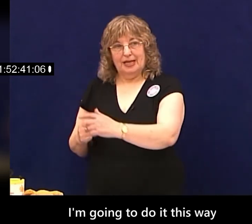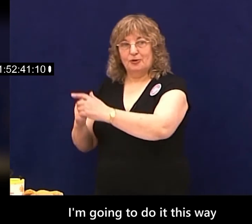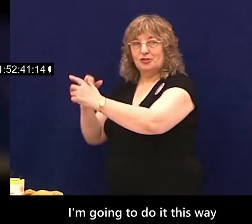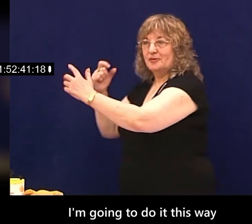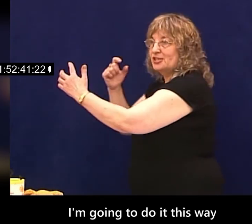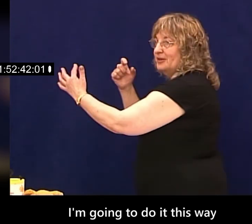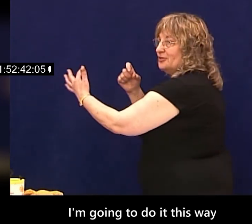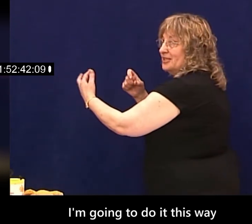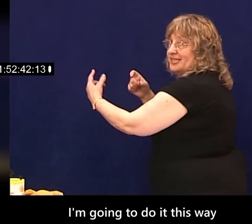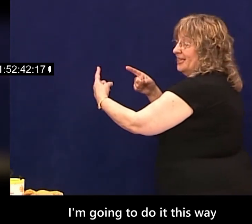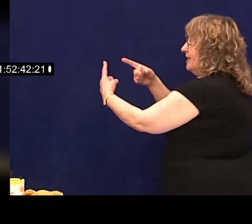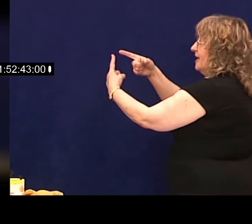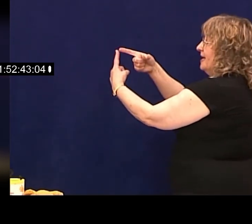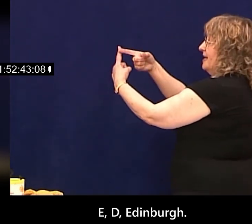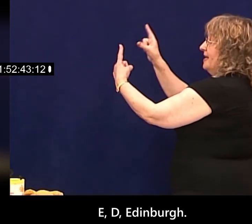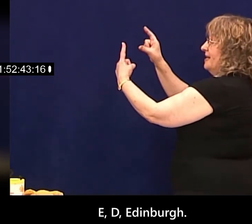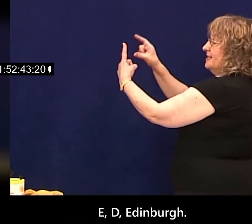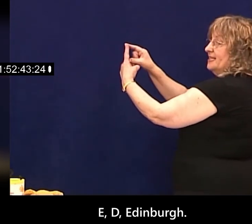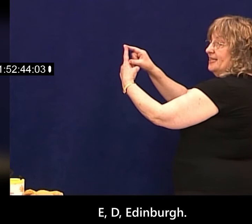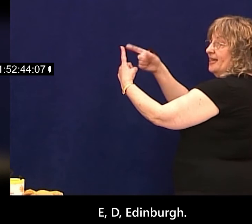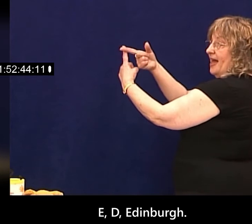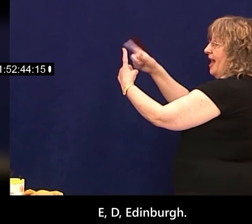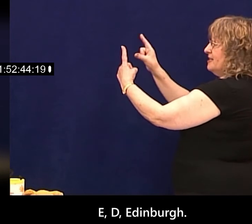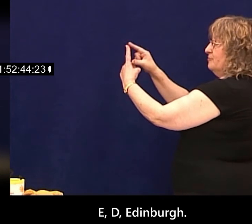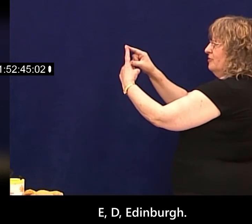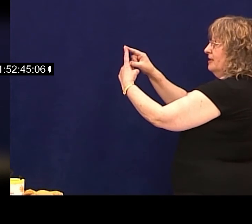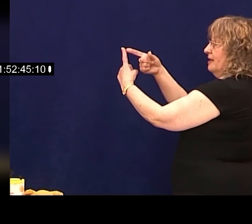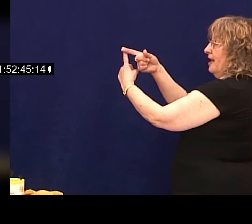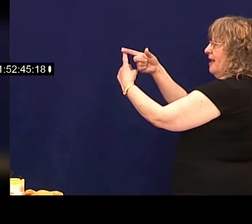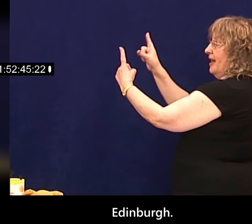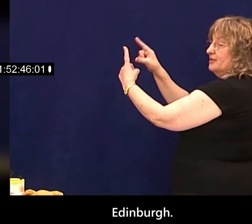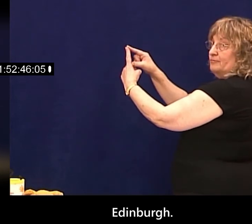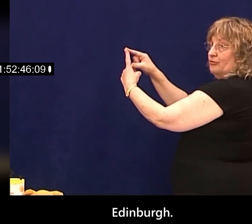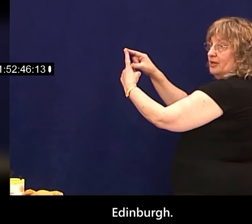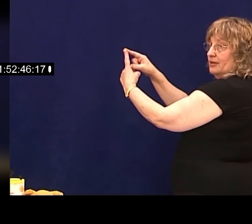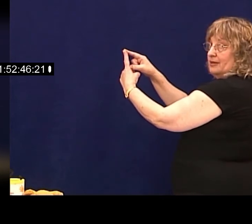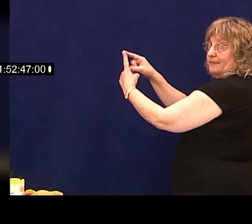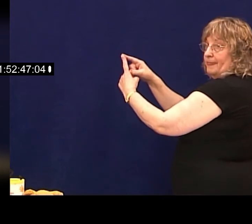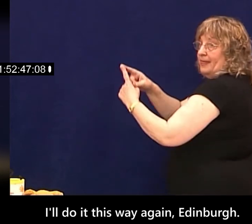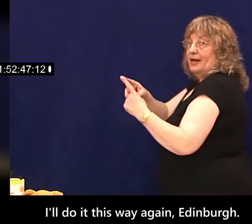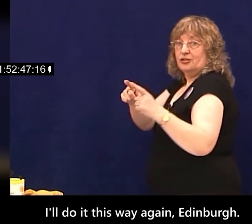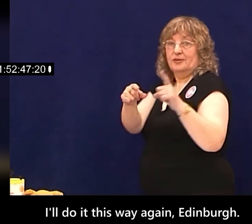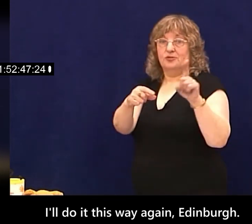going to do it this way so you can see. E-D, Edinburgh. Edinburgh. I'll do it this way